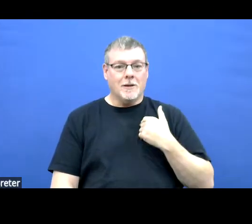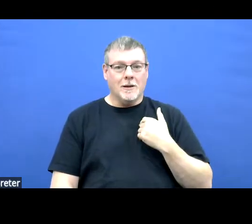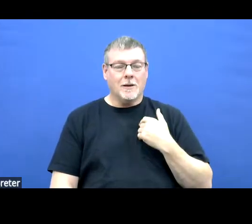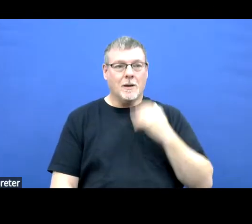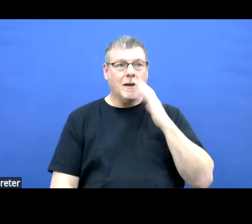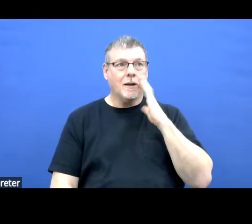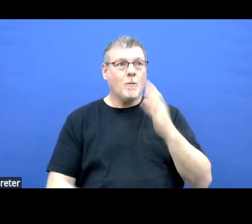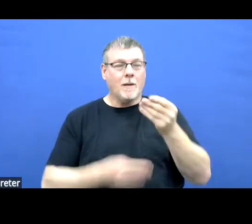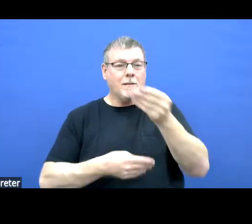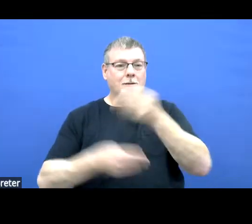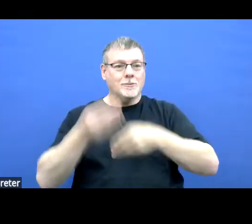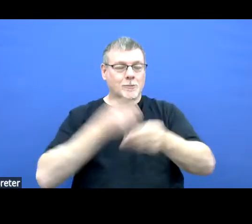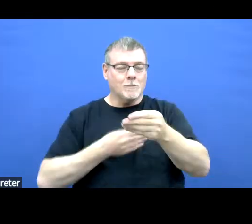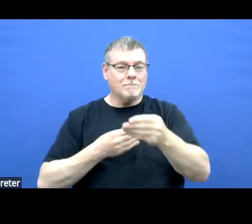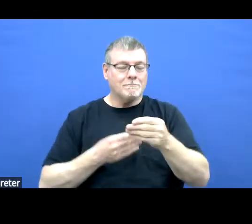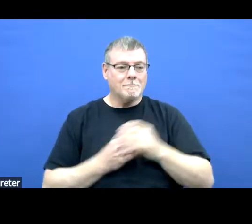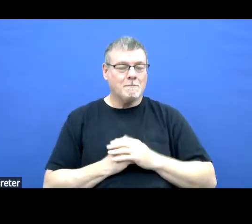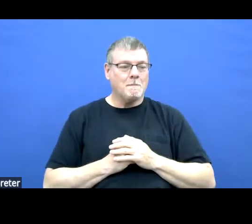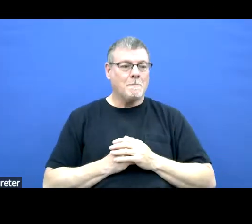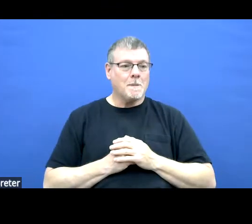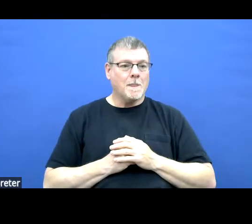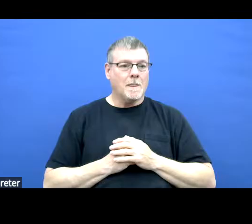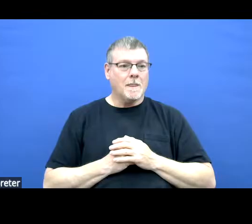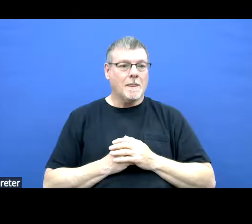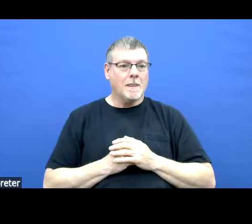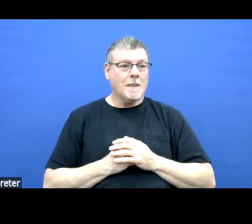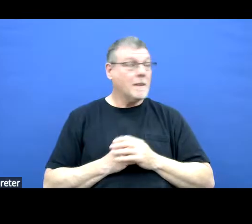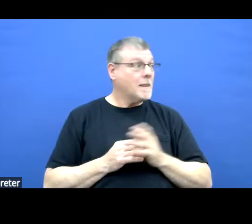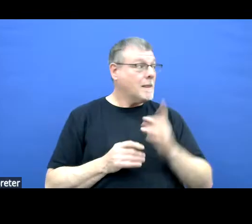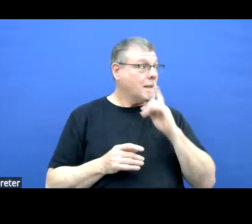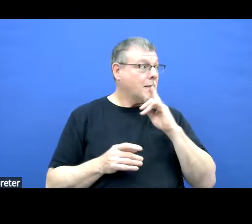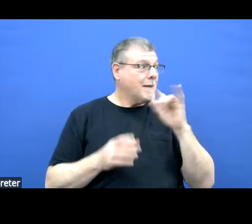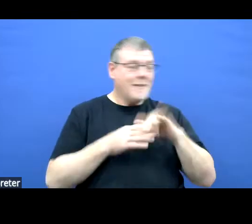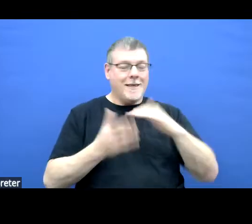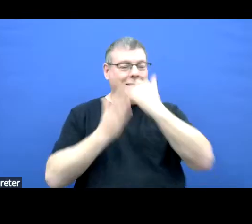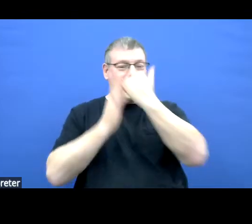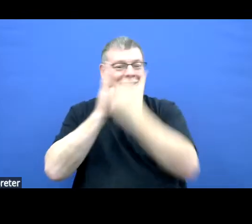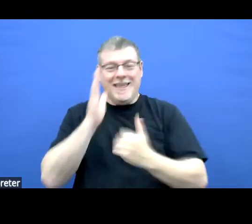swap out because I've been creating a bulletized list, so.